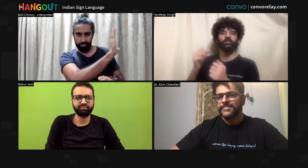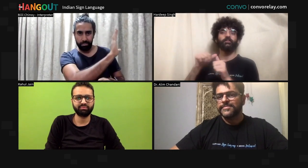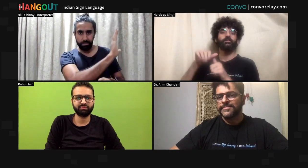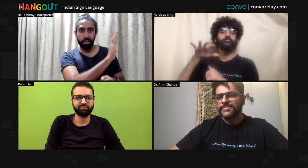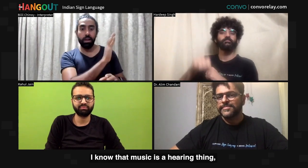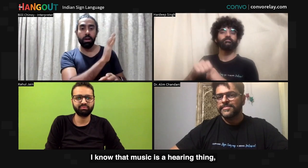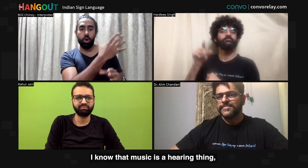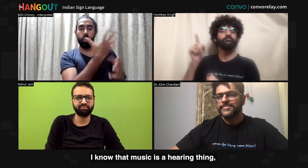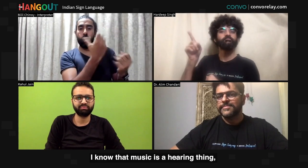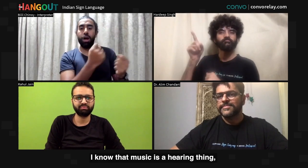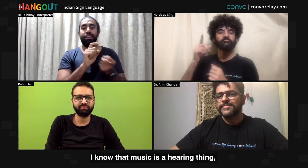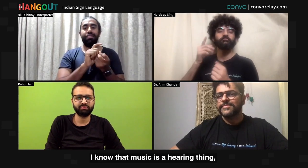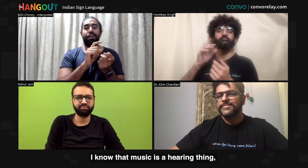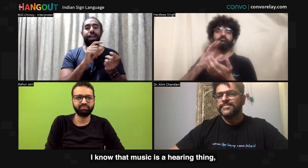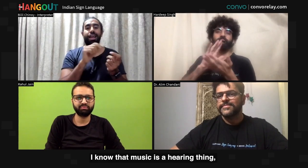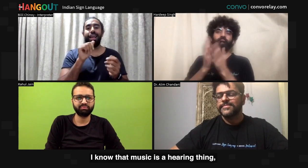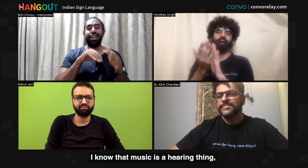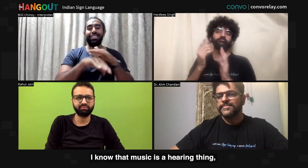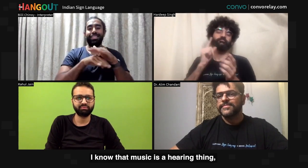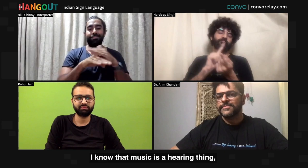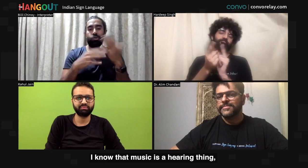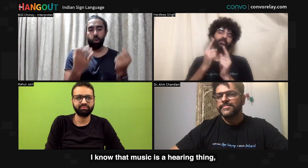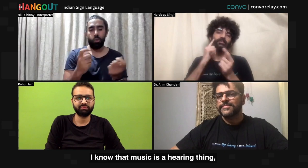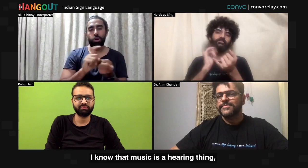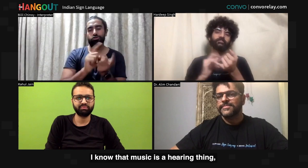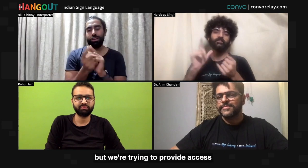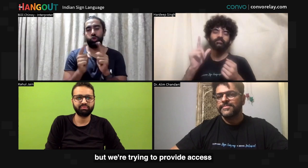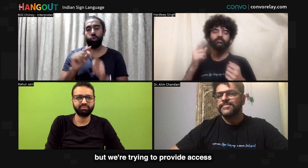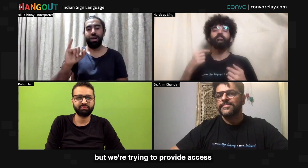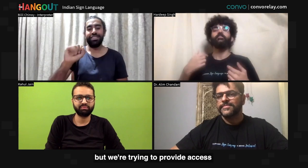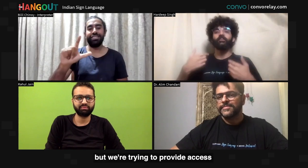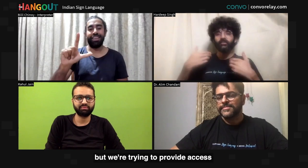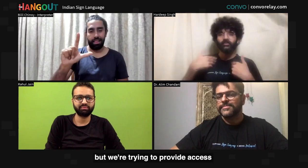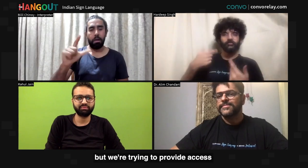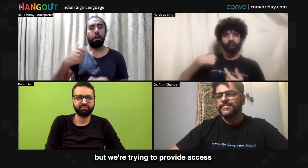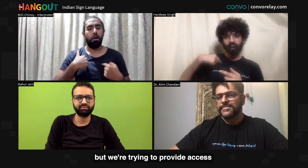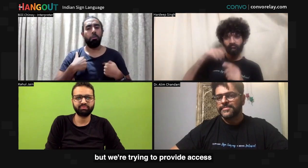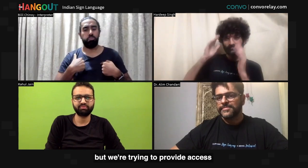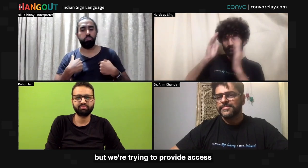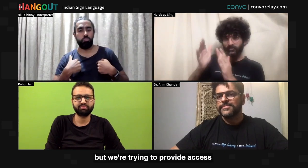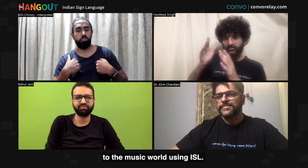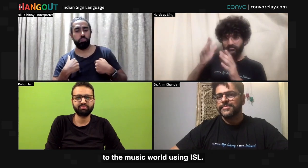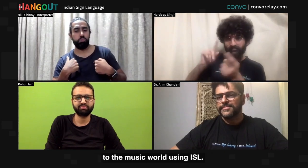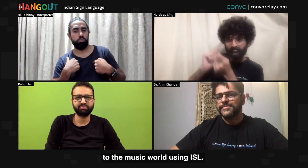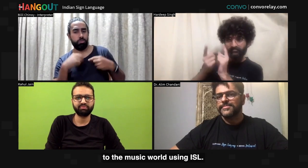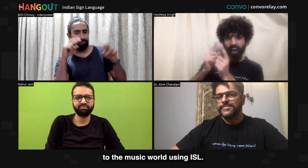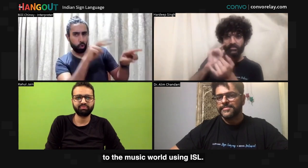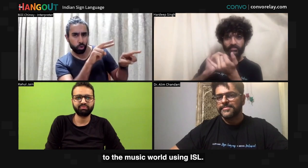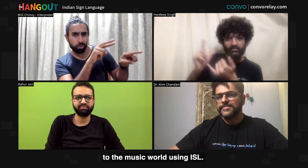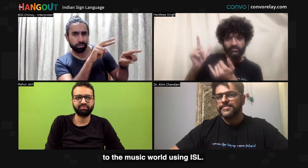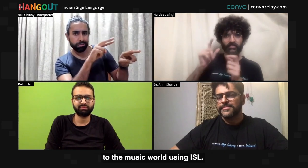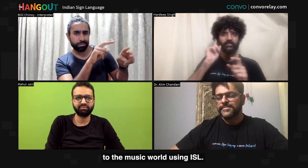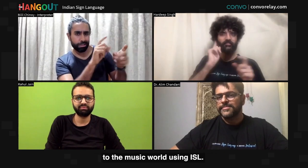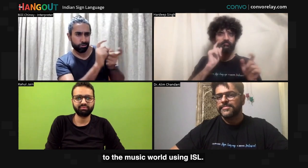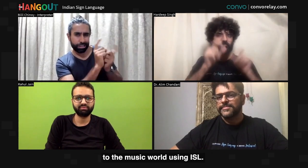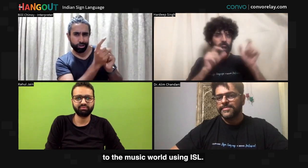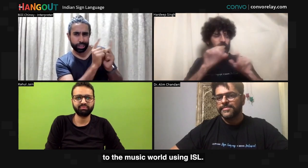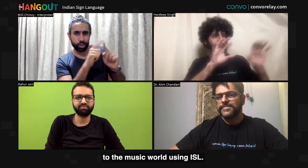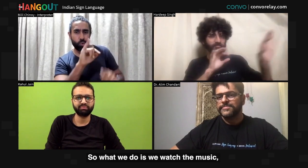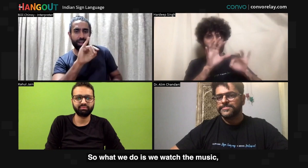I know that music is a hearing thing, but we're trying to provide access to the music world using ISL. So what